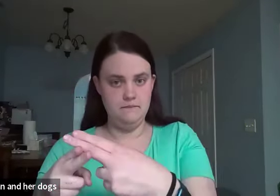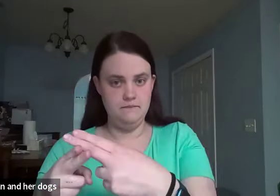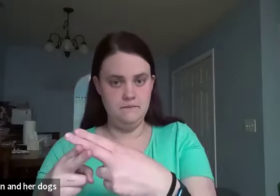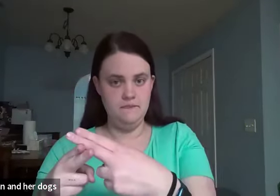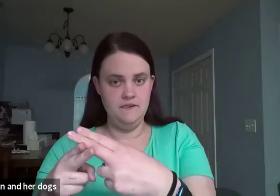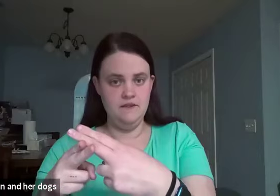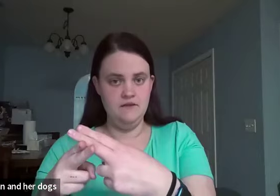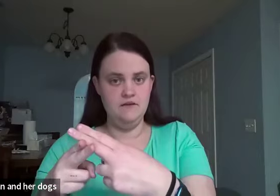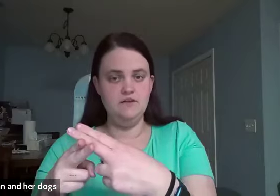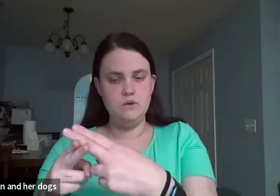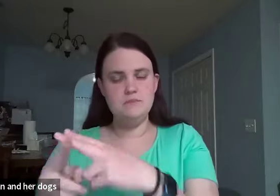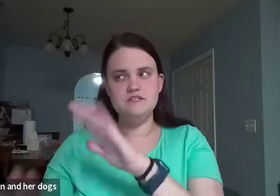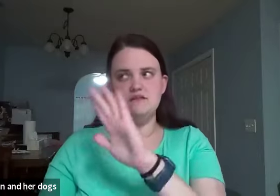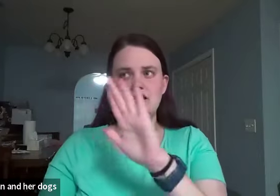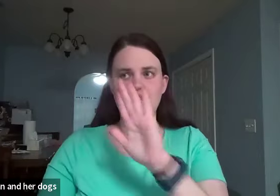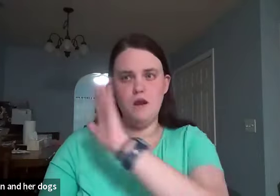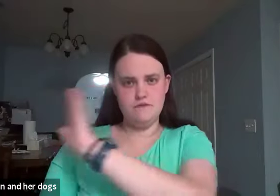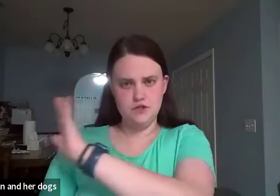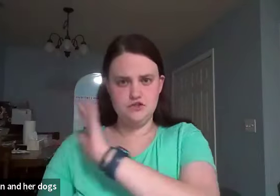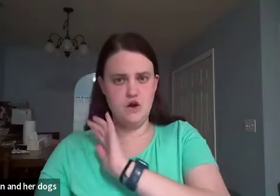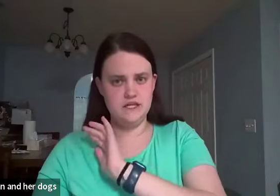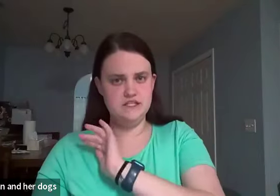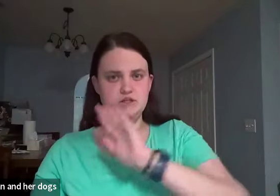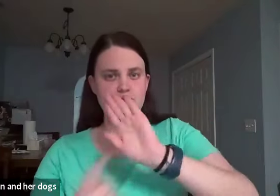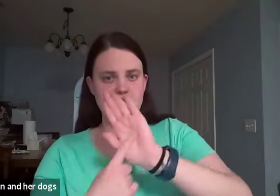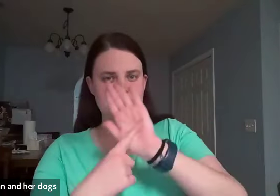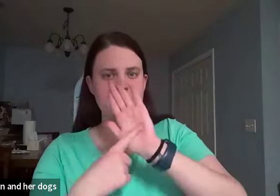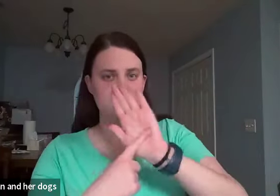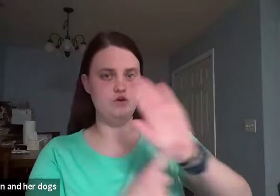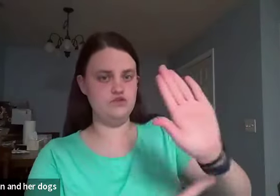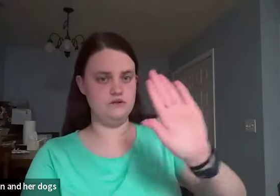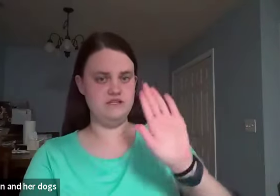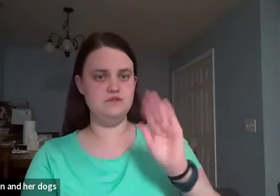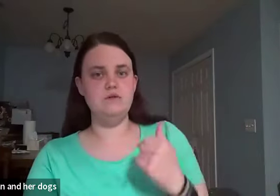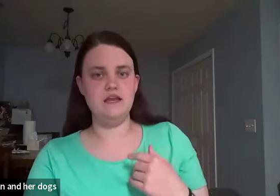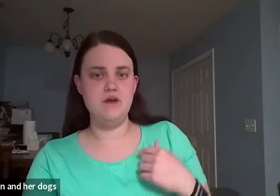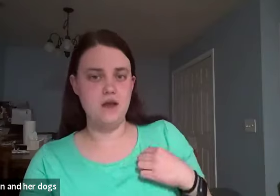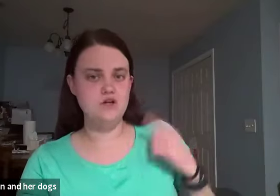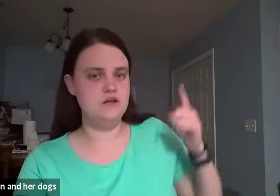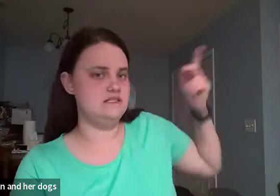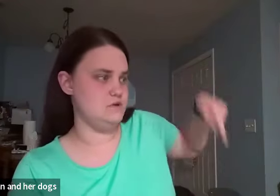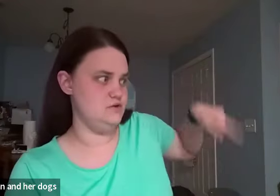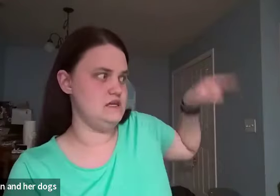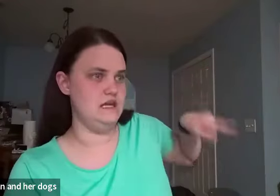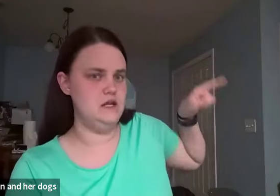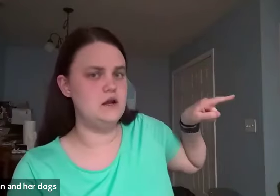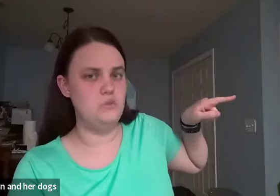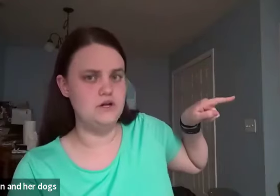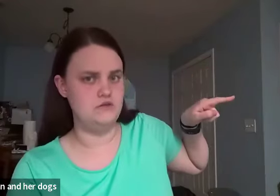name. You want to pretend like whoever you're talking to, this hand goes towards them. So like if I'm talking to someone who's sitting here and I want to know